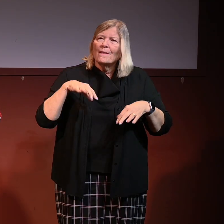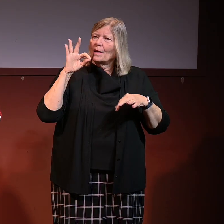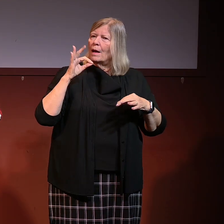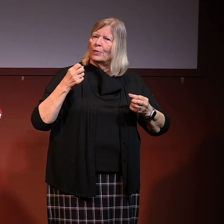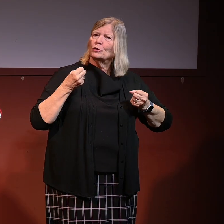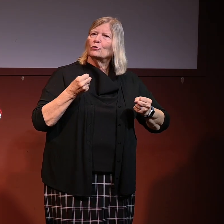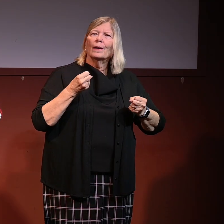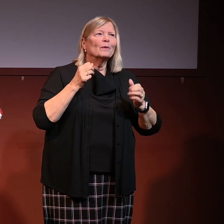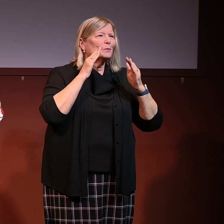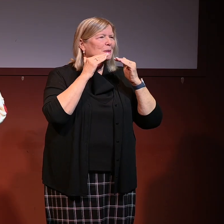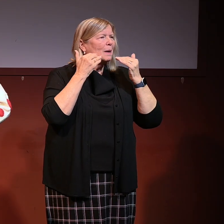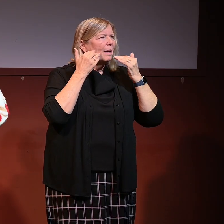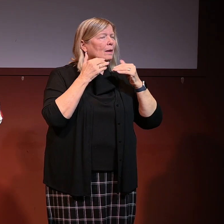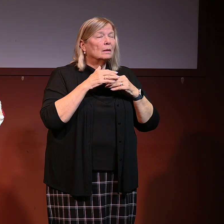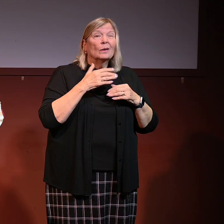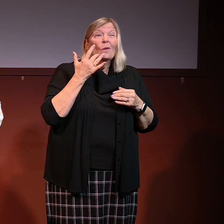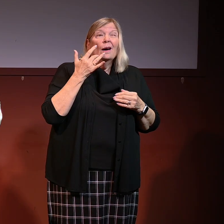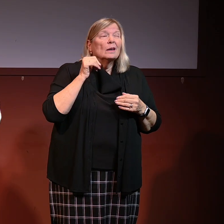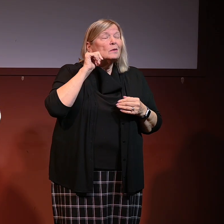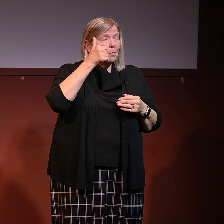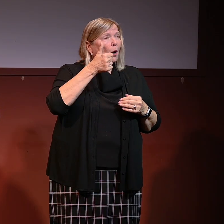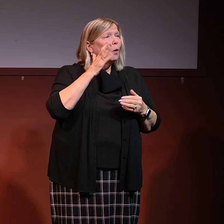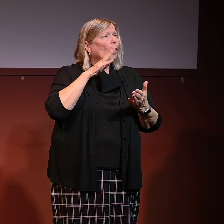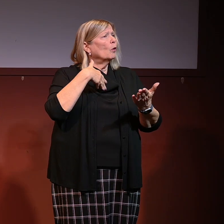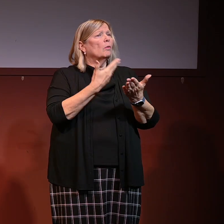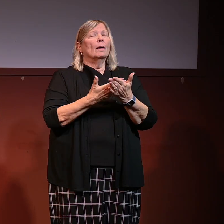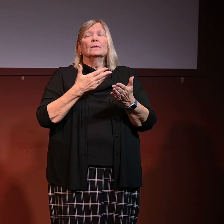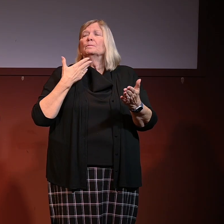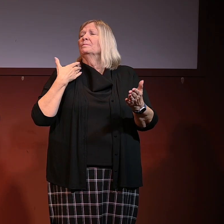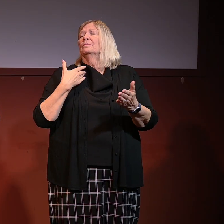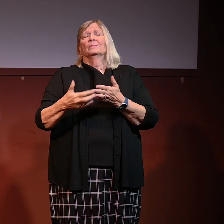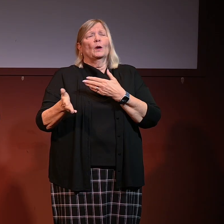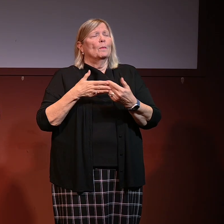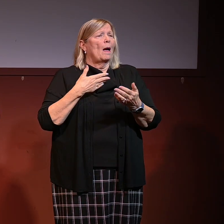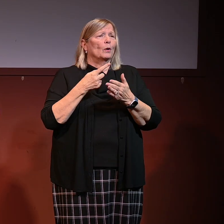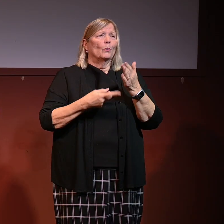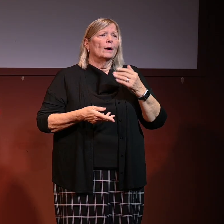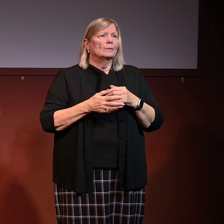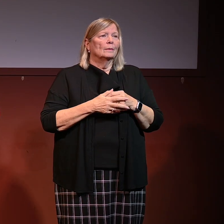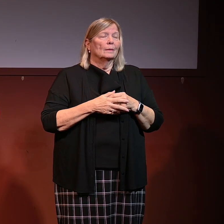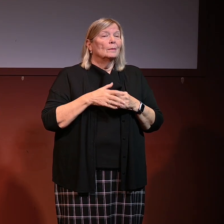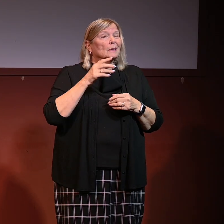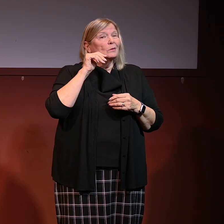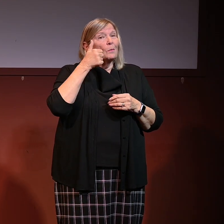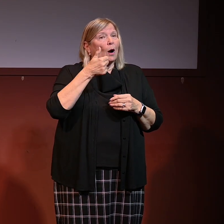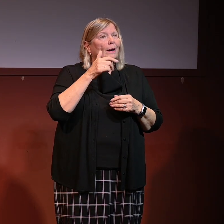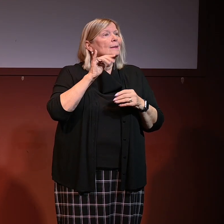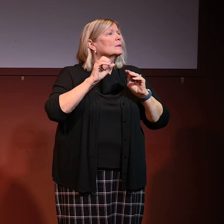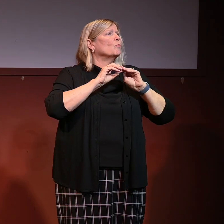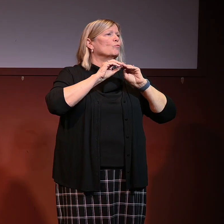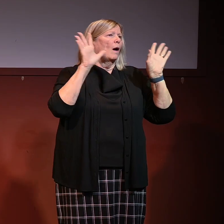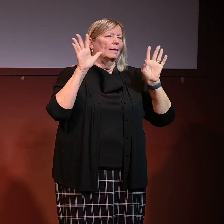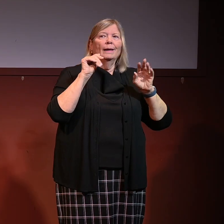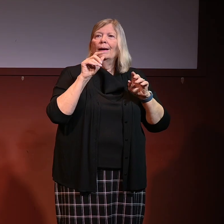smile. Because tomorrow will arrive, no matter what. Because tomorrow is as bright as